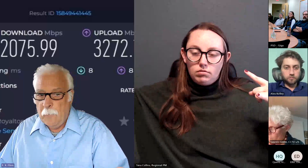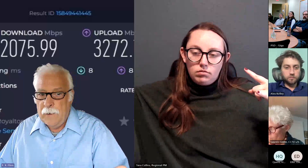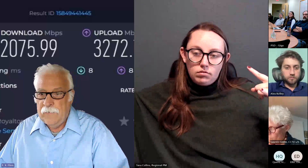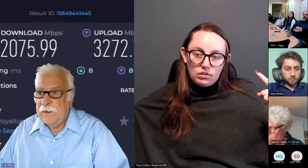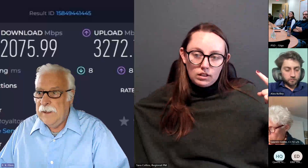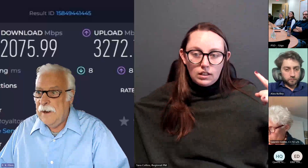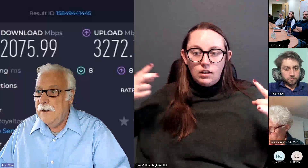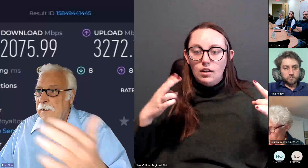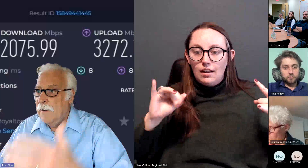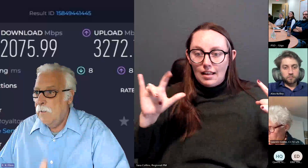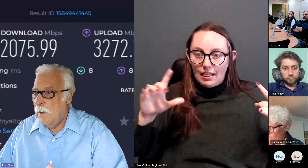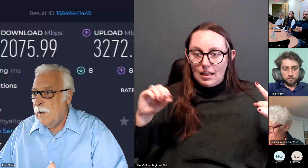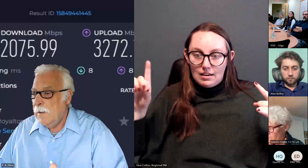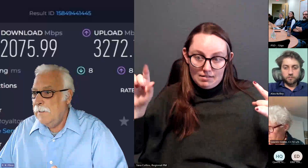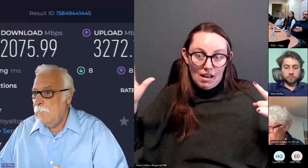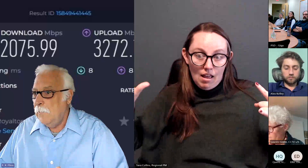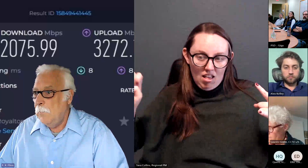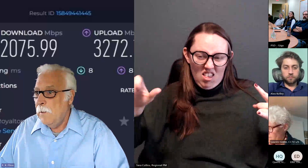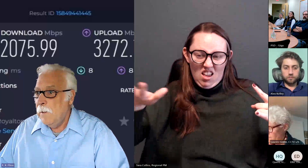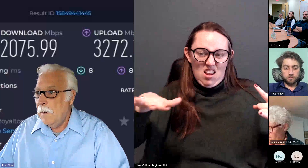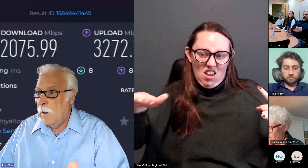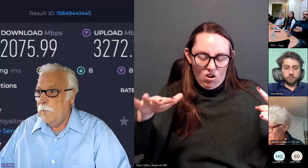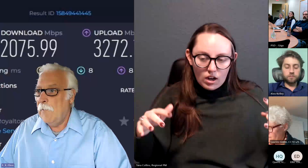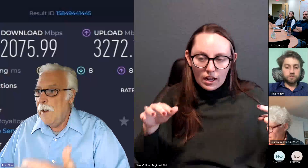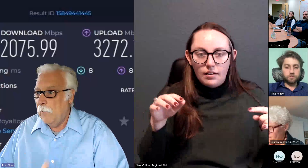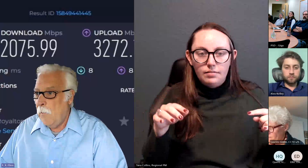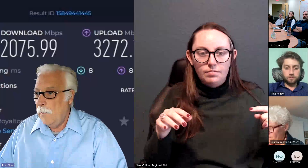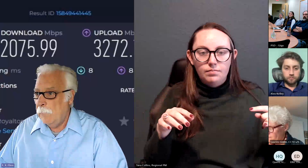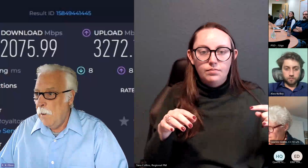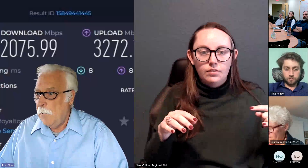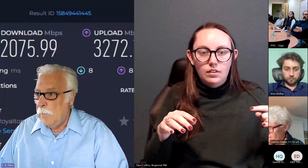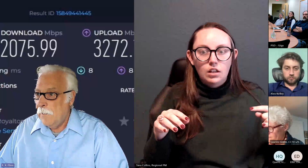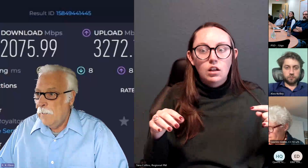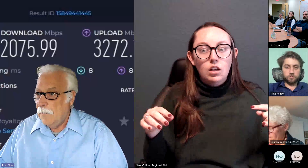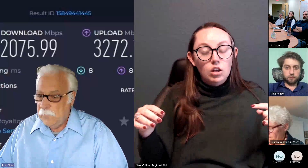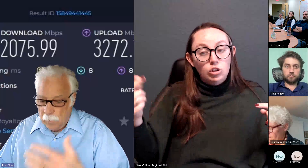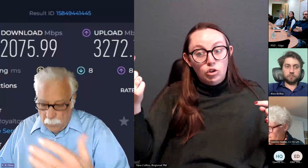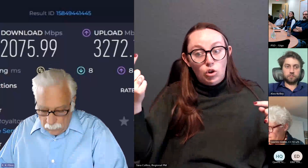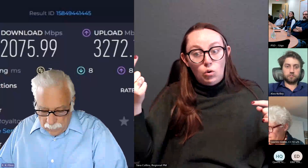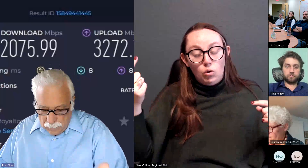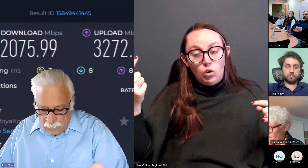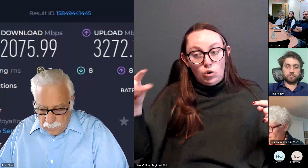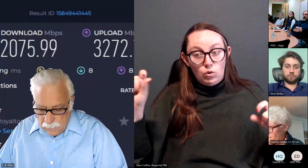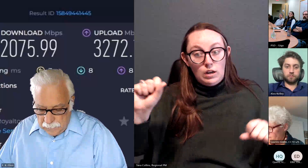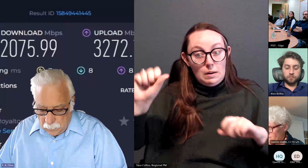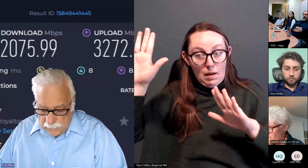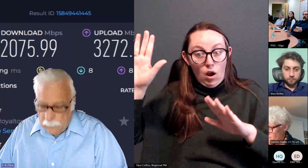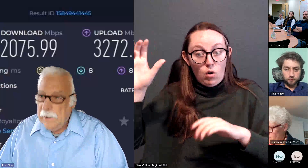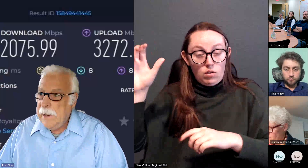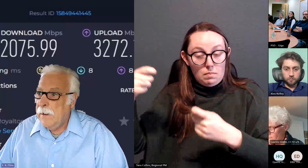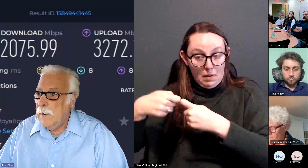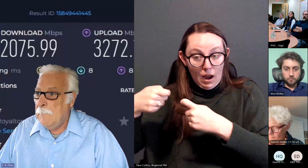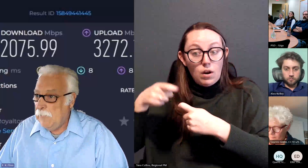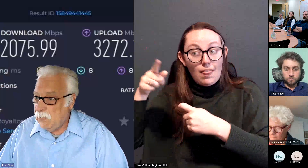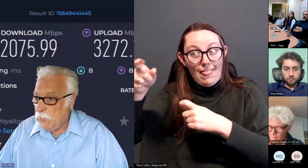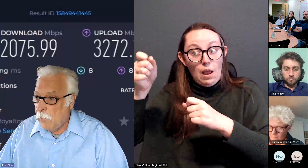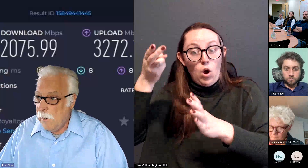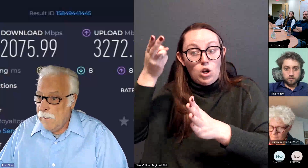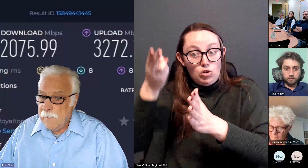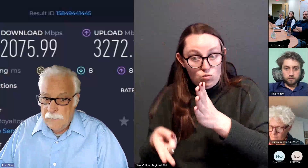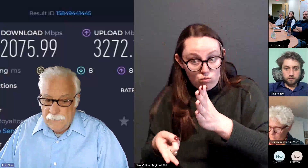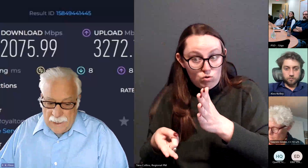Mountain Power wants to get into underground along the road. So, can we